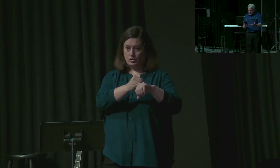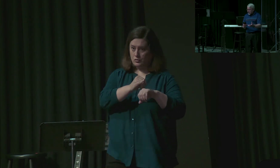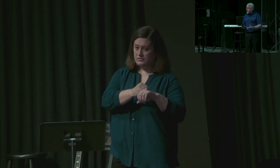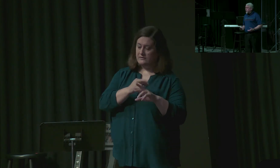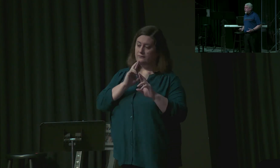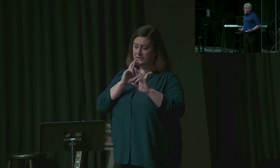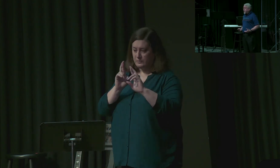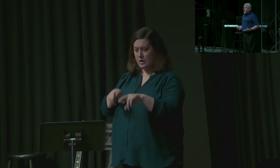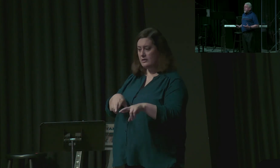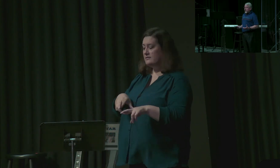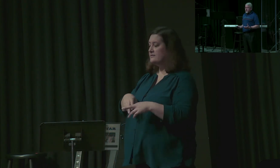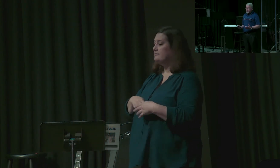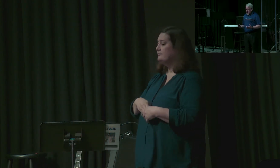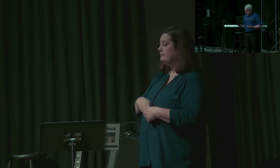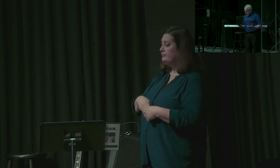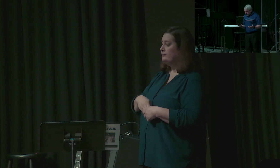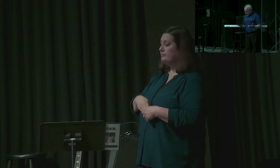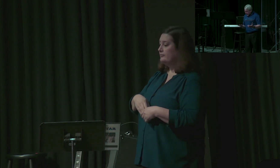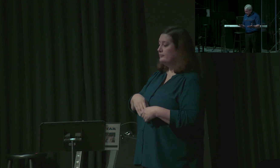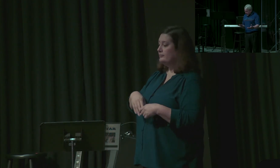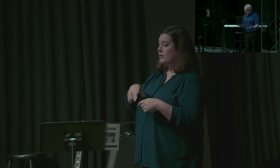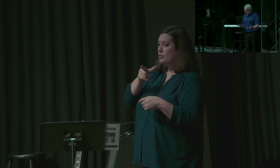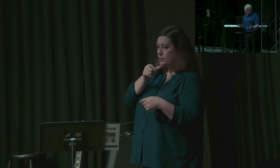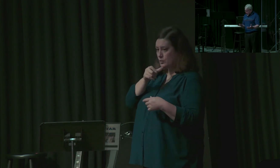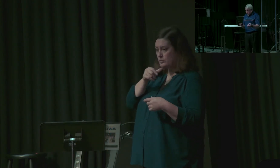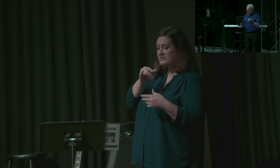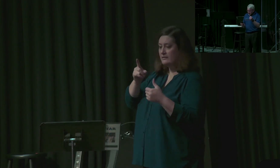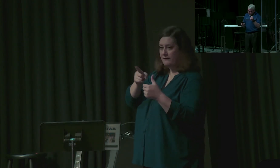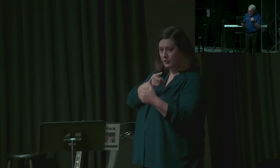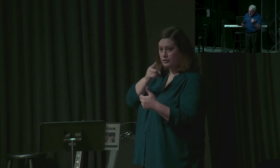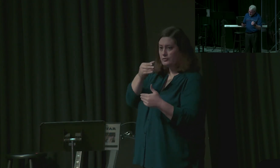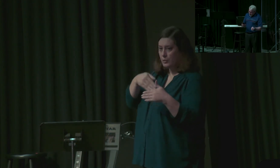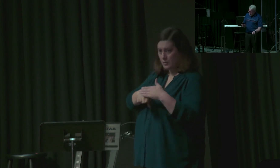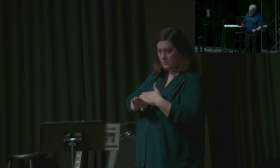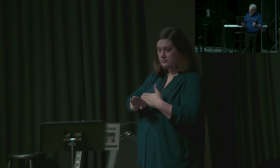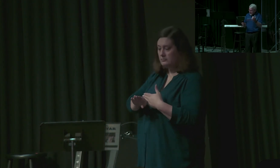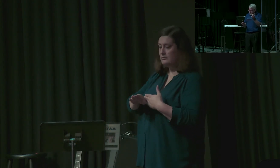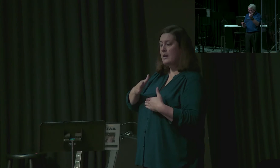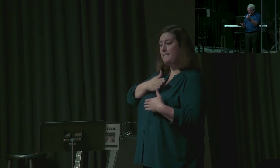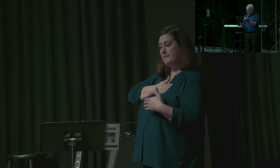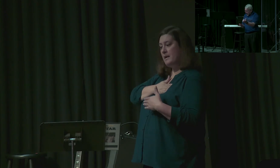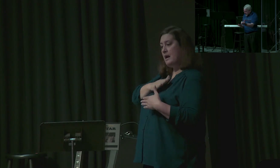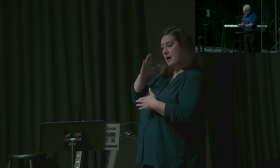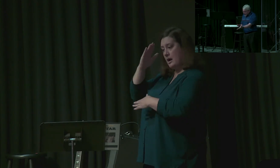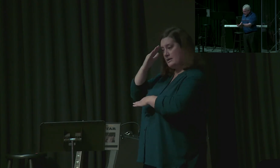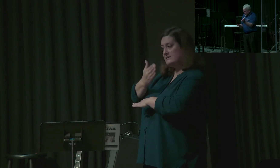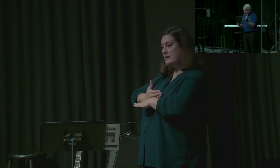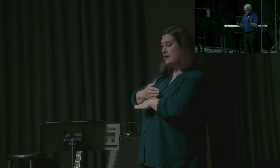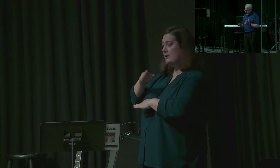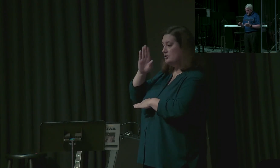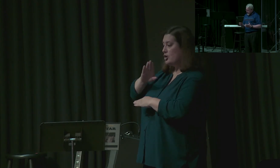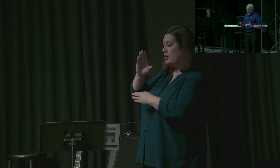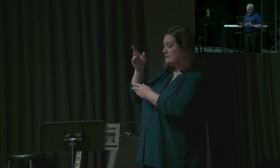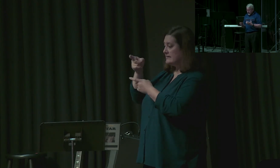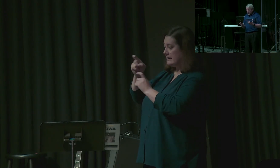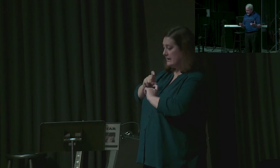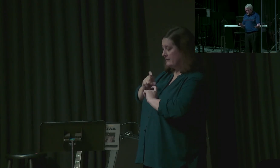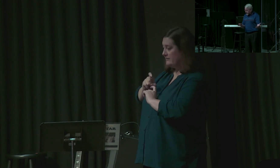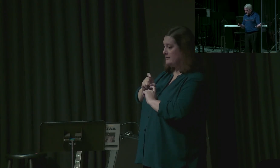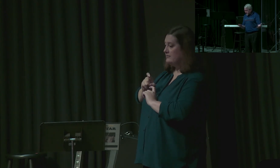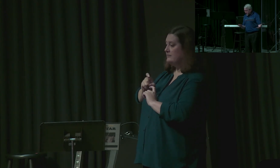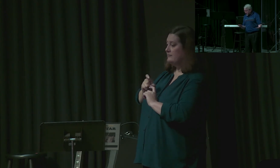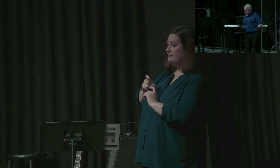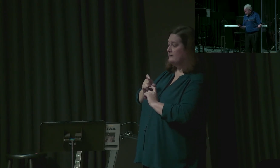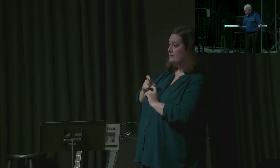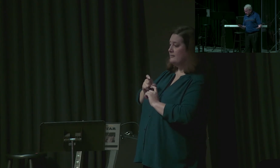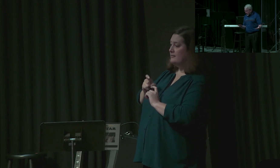a ceremonial presentation of them for adoption. "These are my sons. They are God's gift to me. These are the fruit